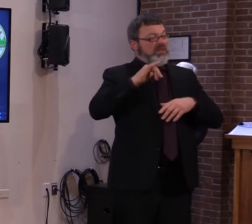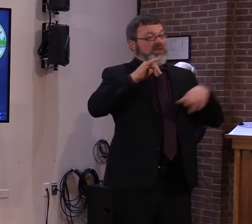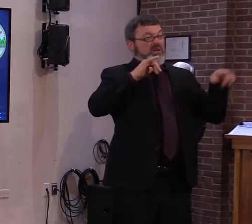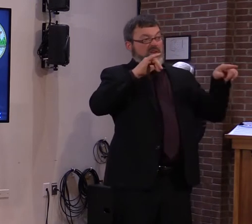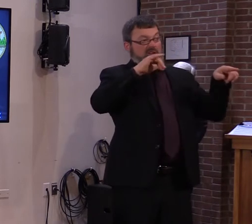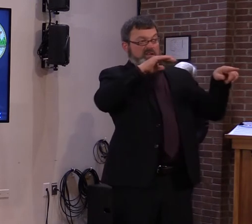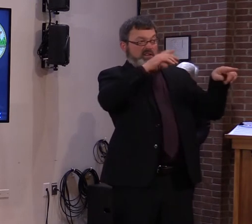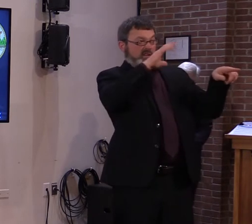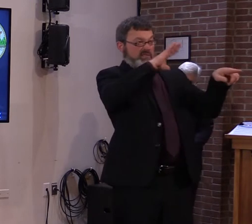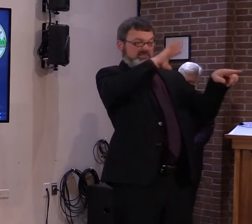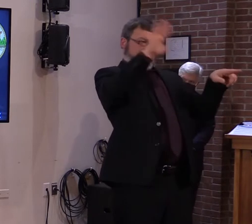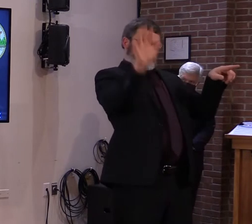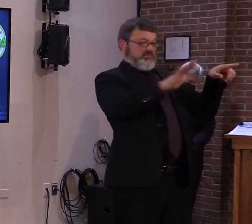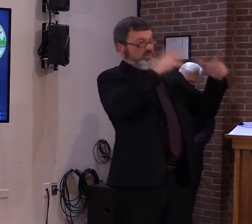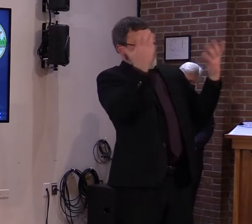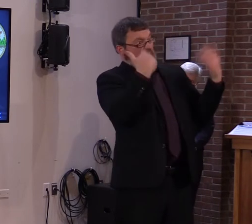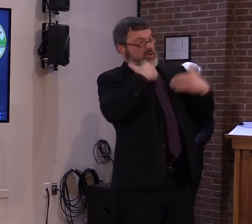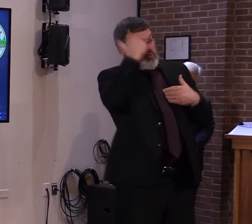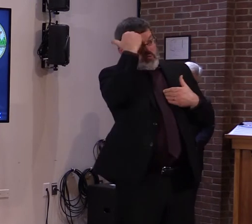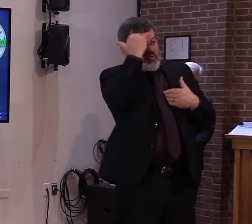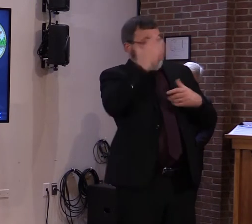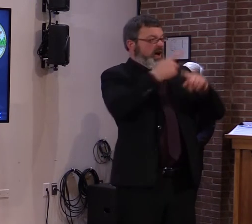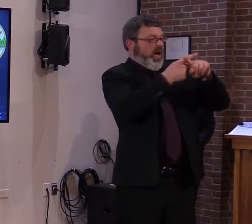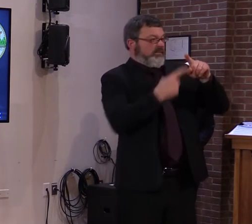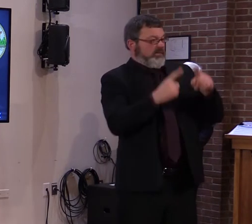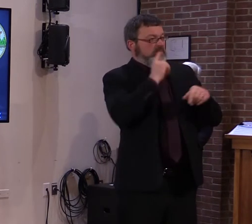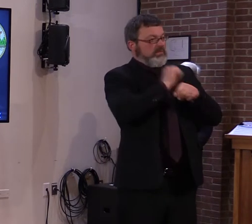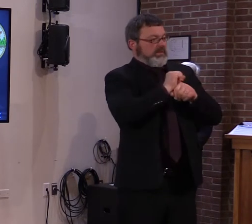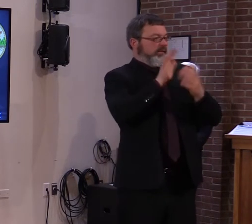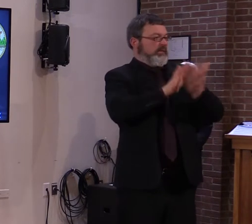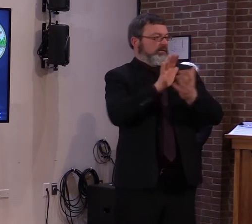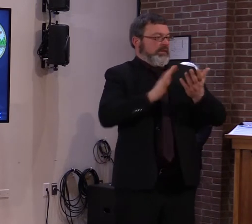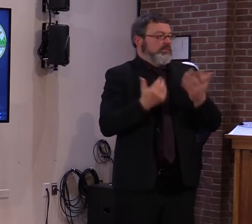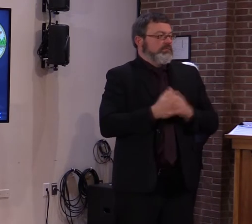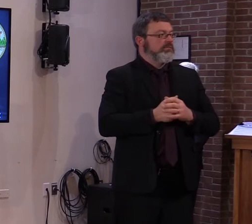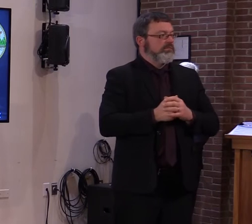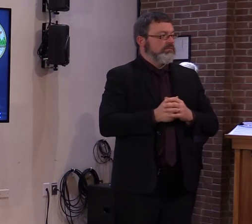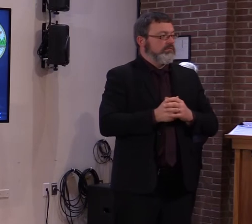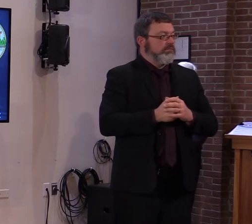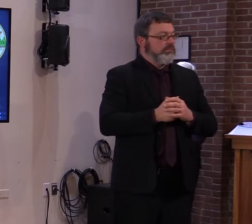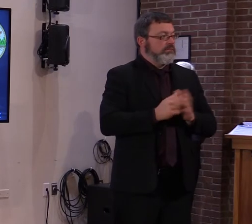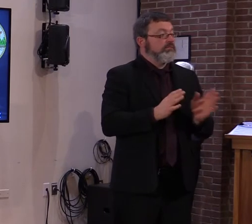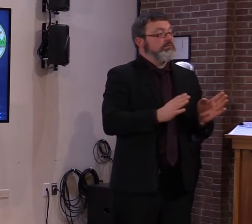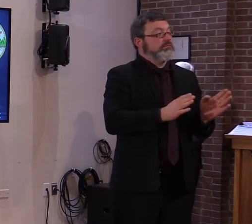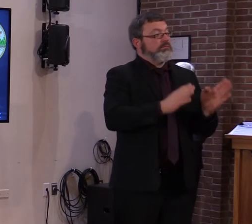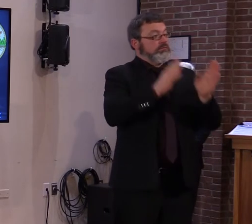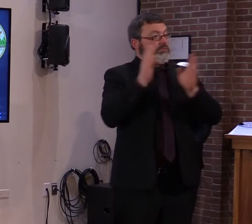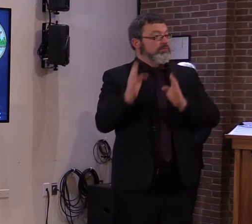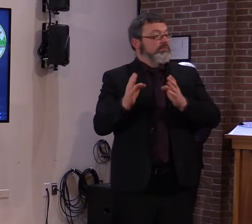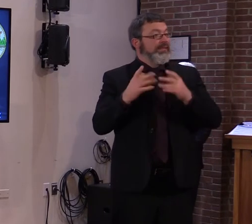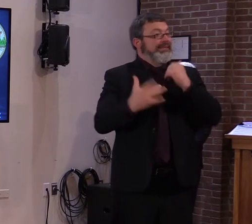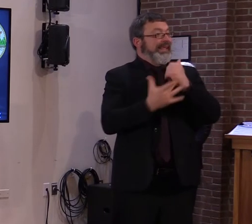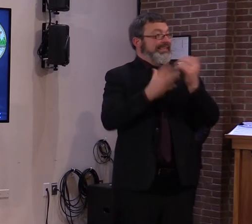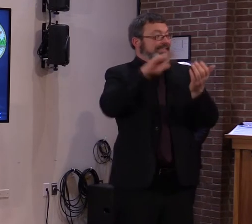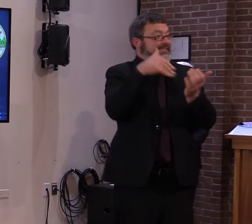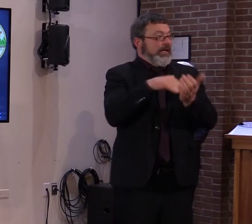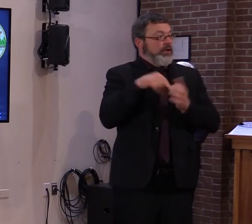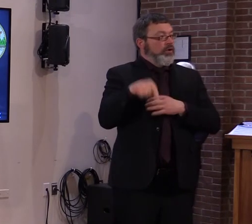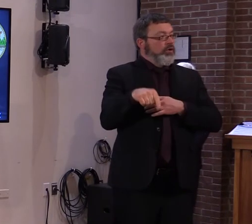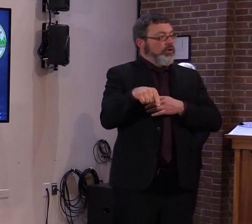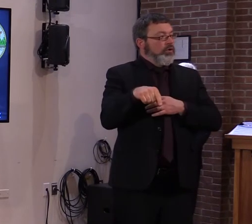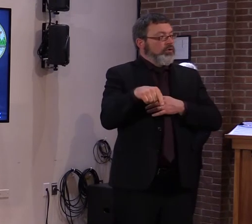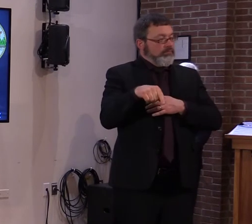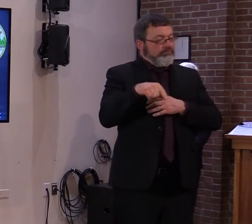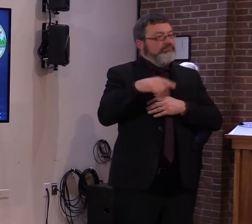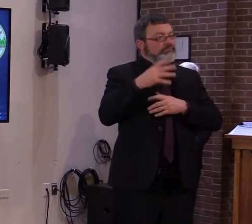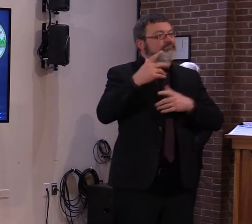piece on our data is the CTE centers. They continue to implement a hybrid learning format. I imagine this represents their